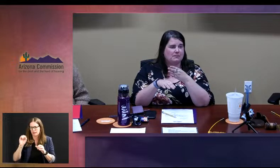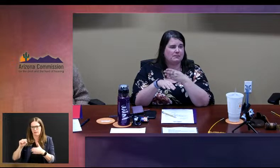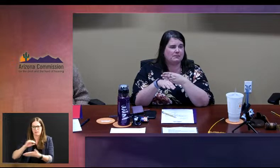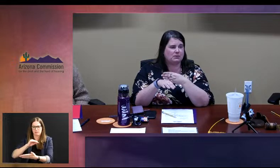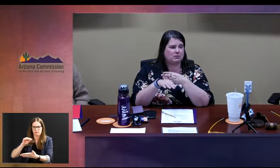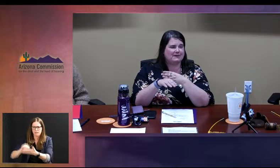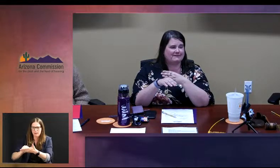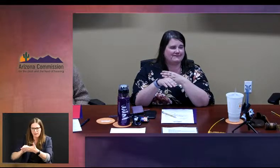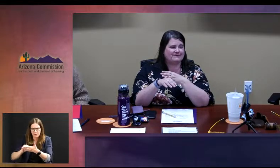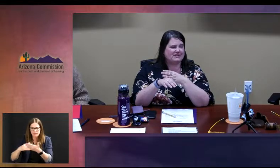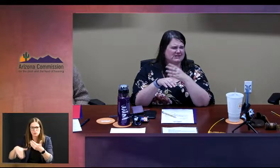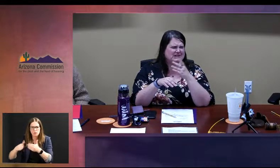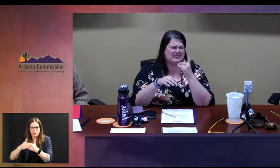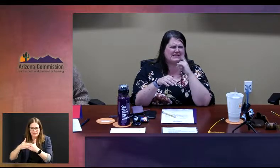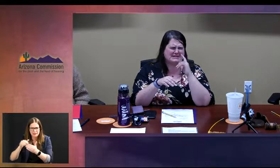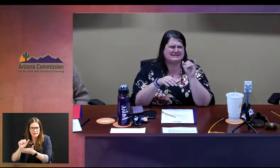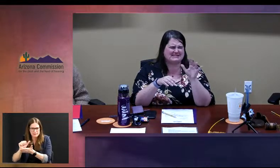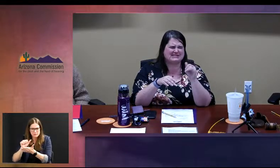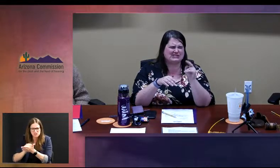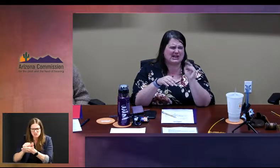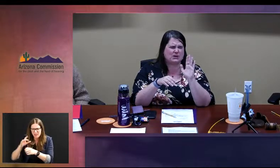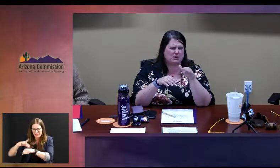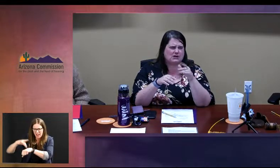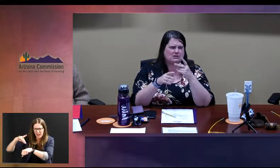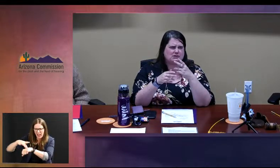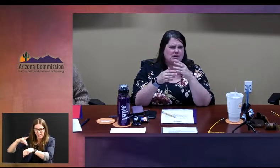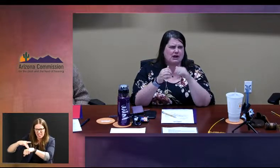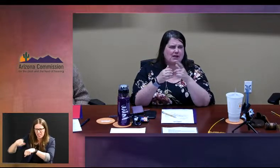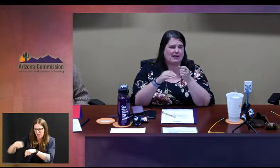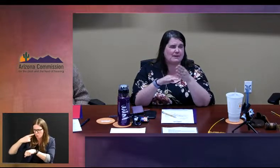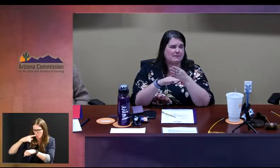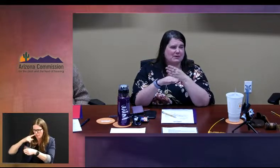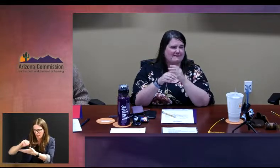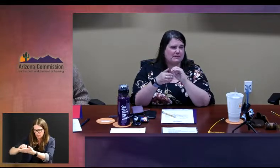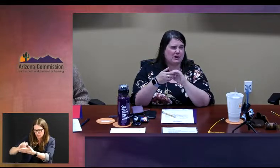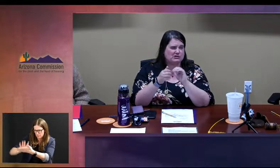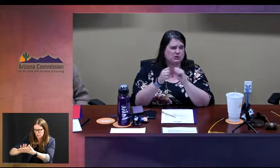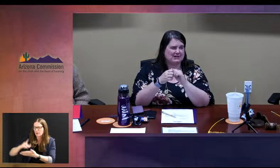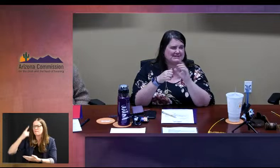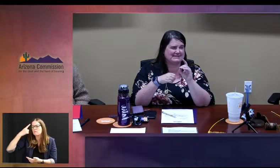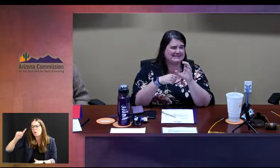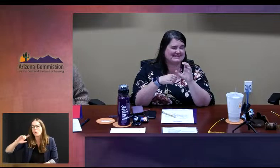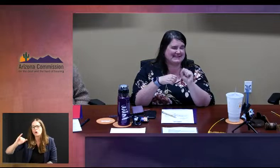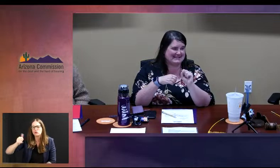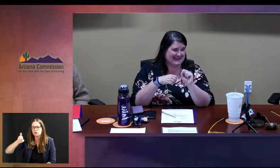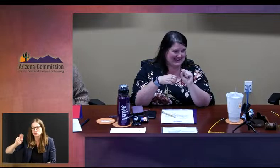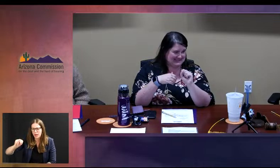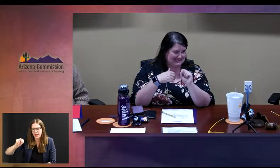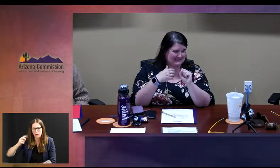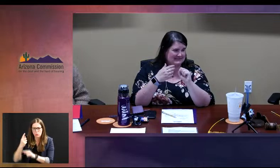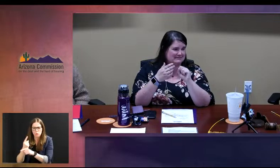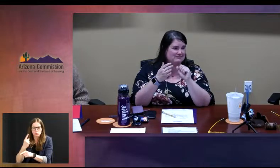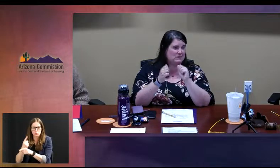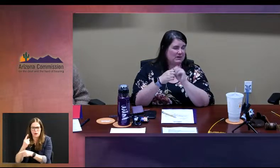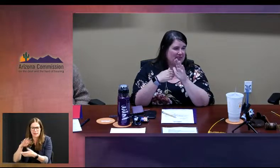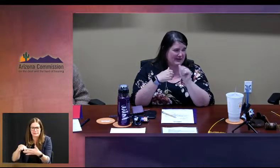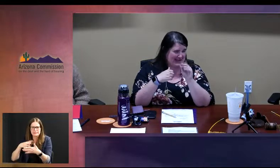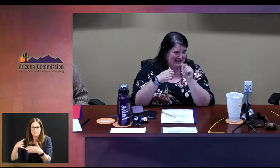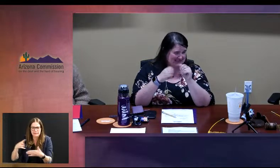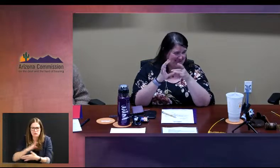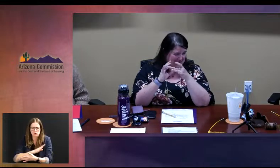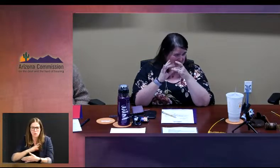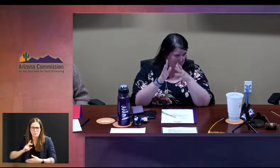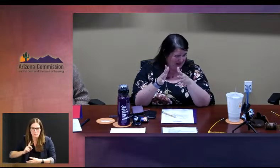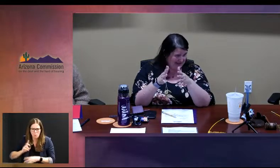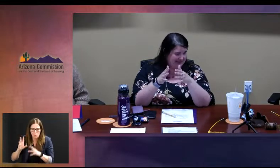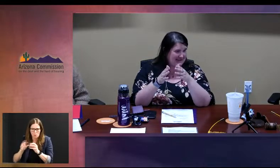agenda on how ACDHH, in the January meeting. So first, how